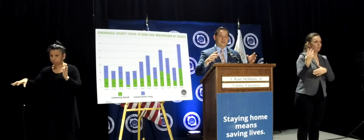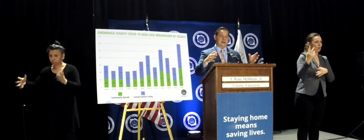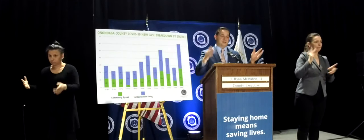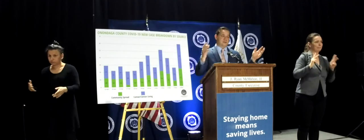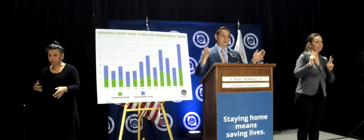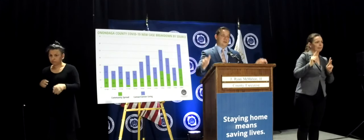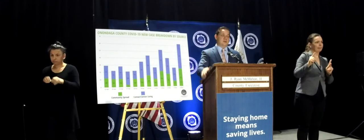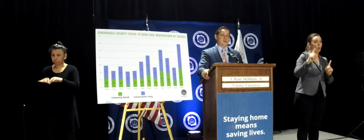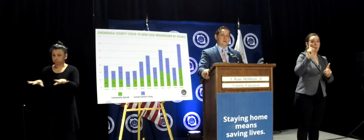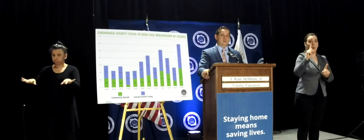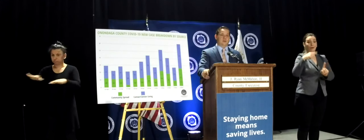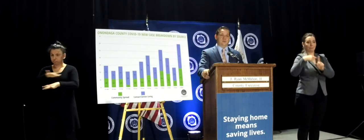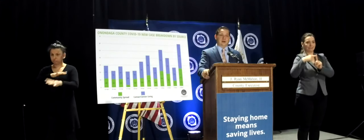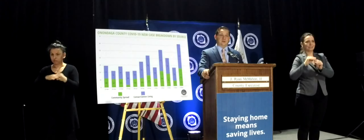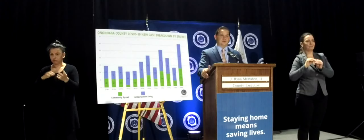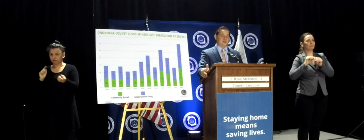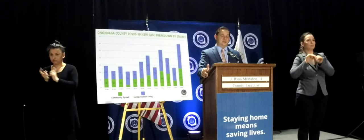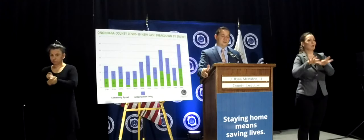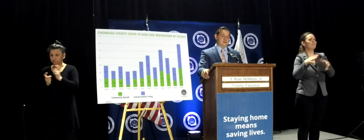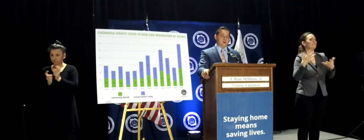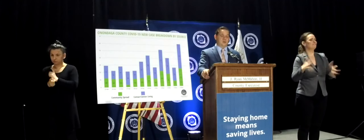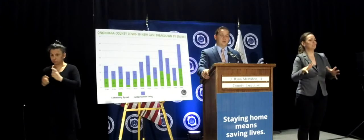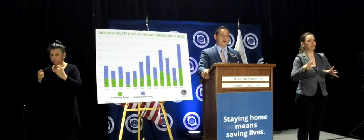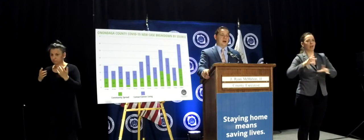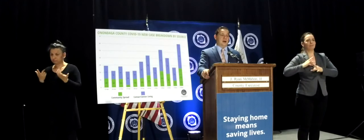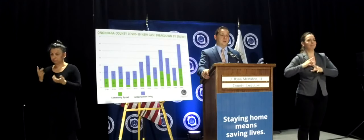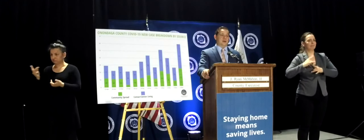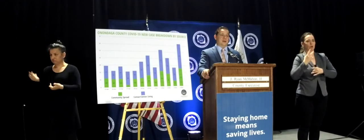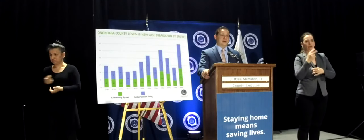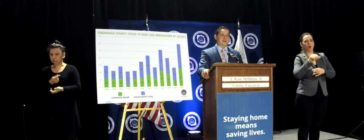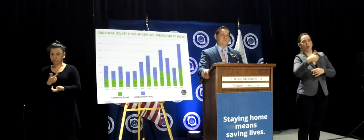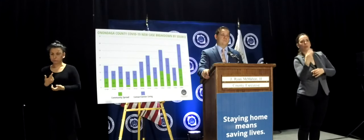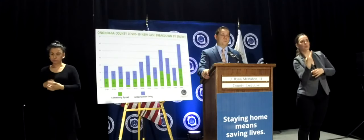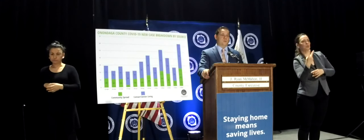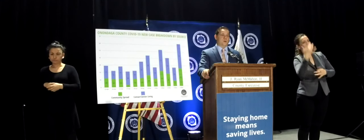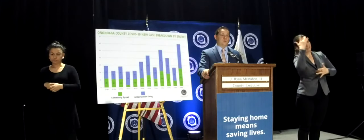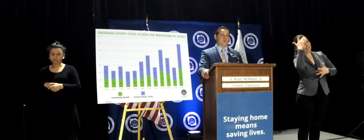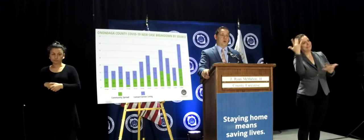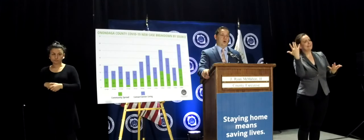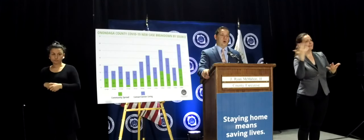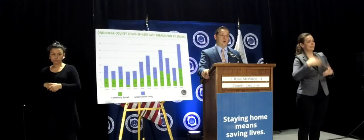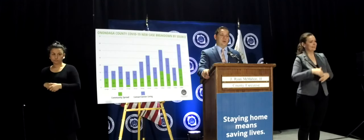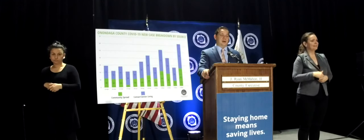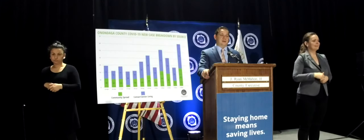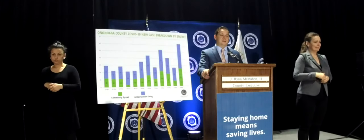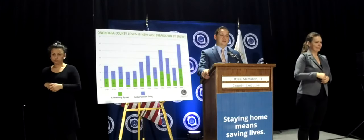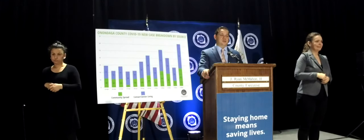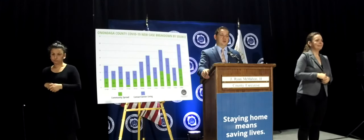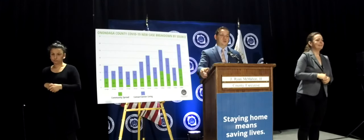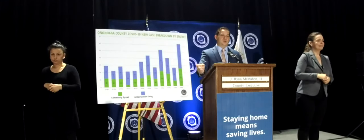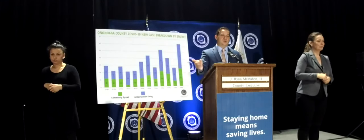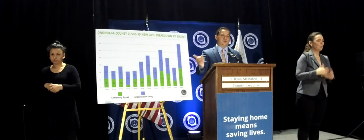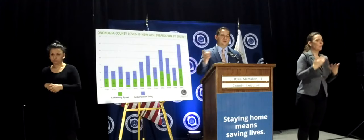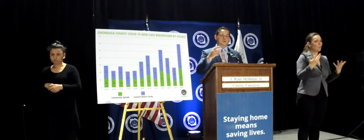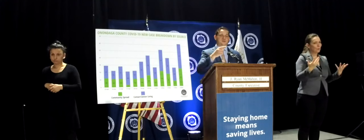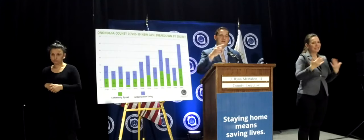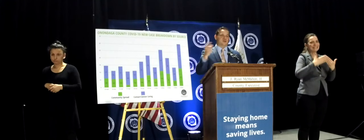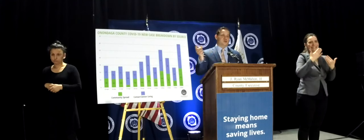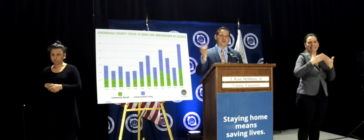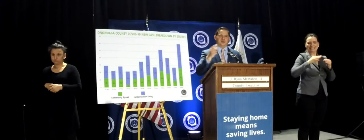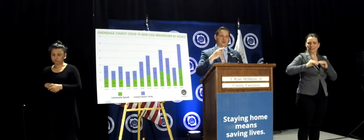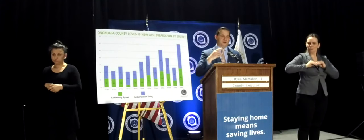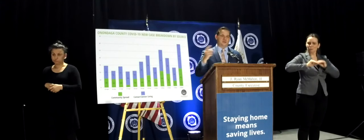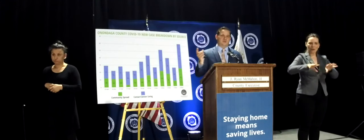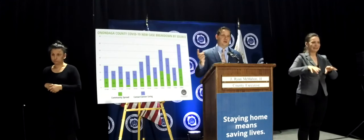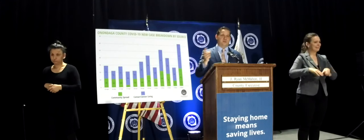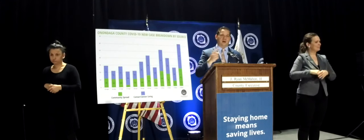small, very dense. The hotel all of a sudden. So look at overall, it shows you this virus